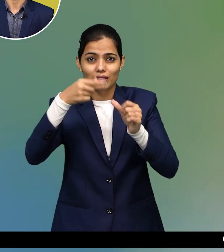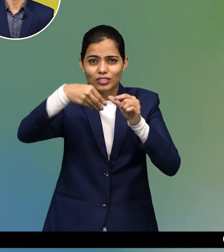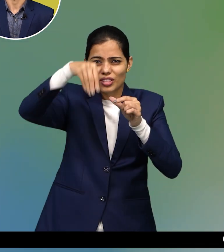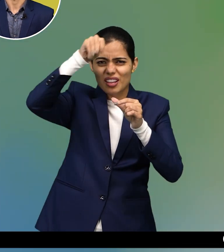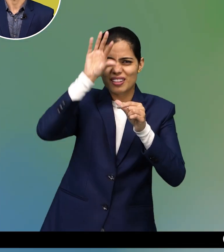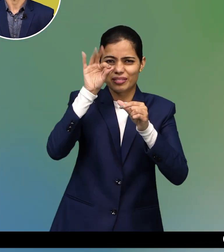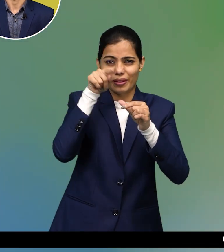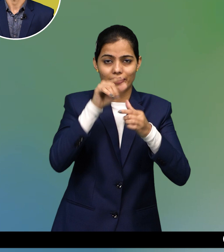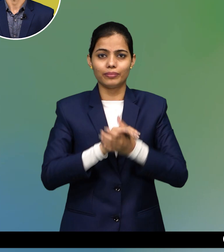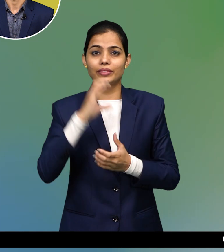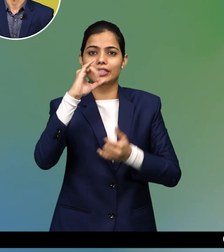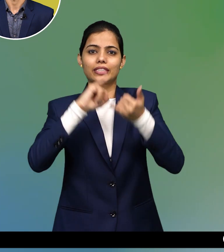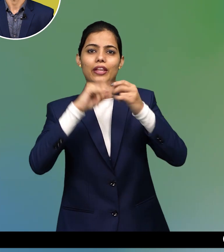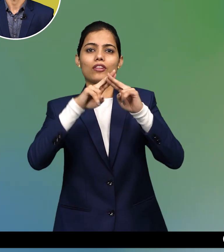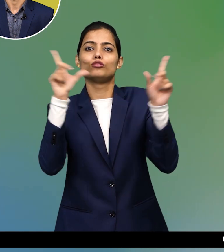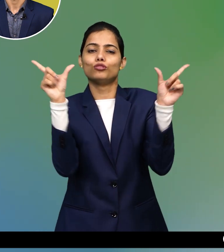CSF.